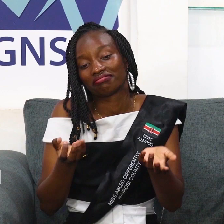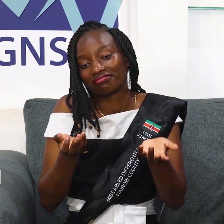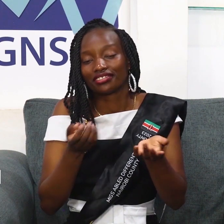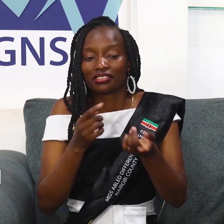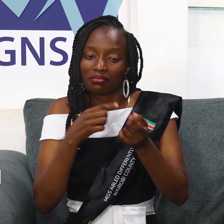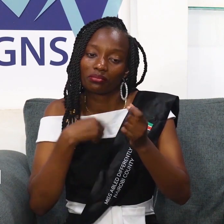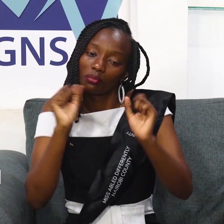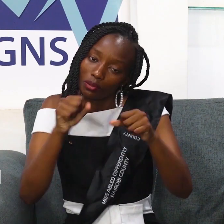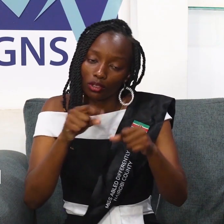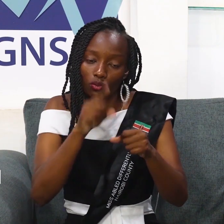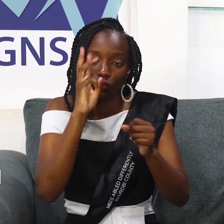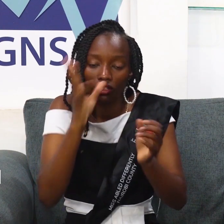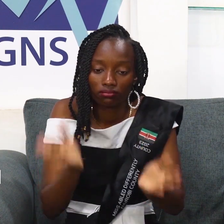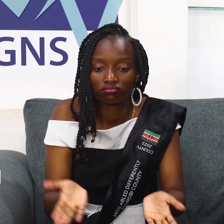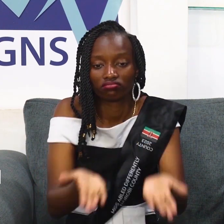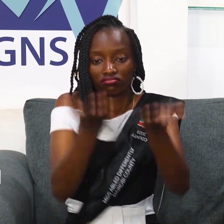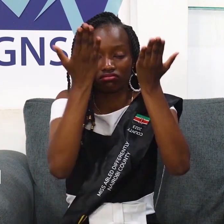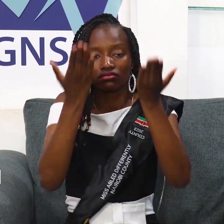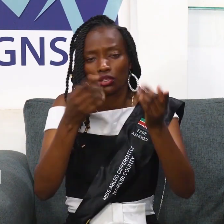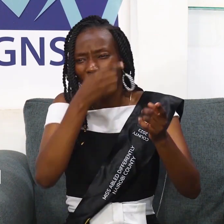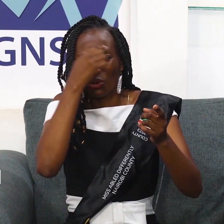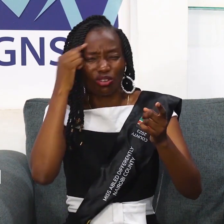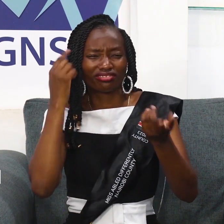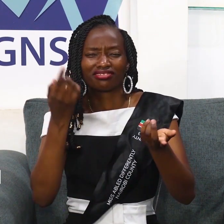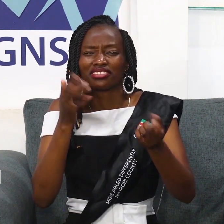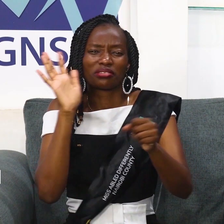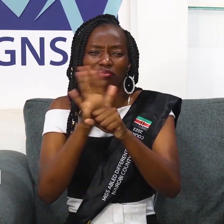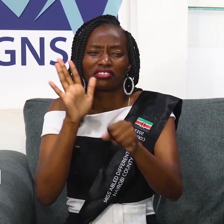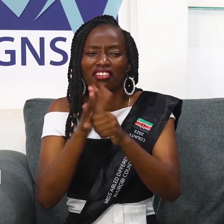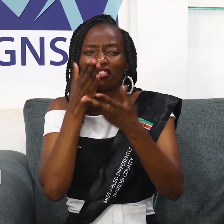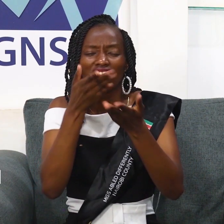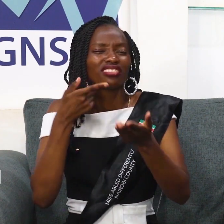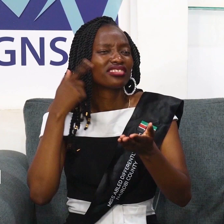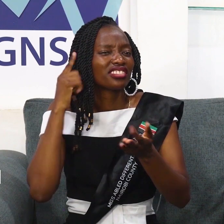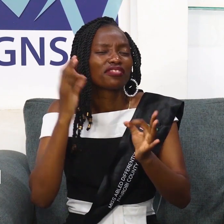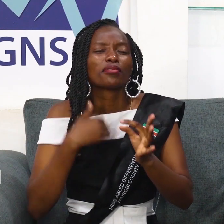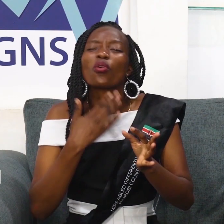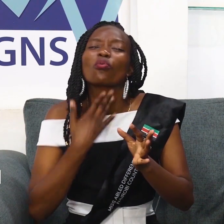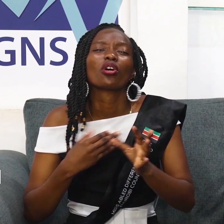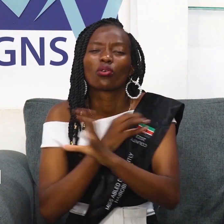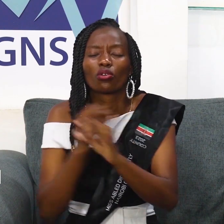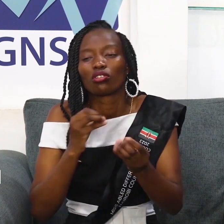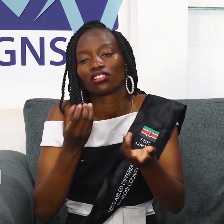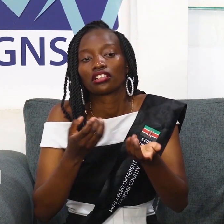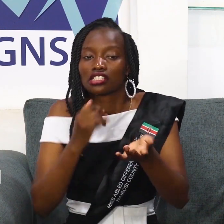in the deaf community. So maybe some people don't have the interest, but I'm sure through the improvement that we're